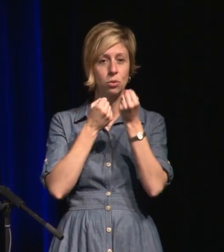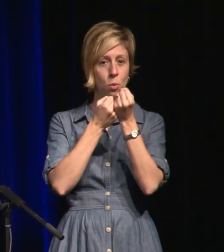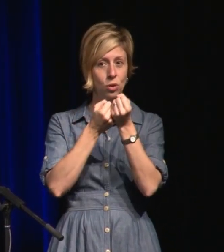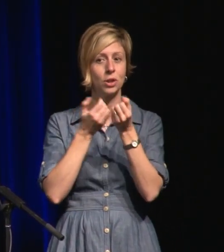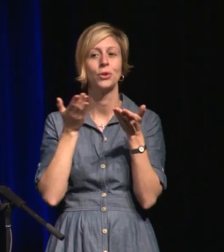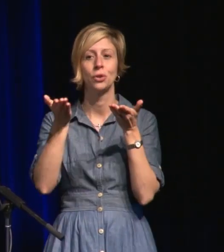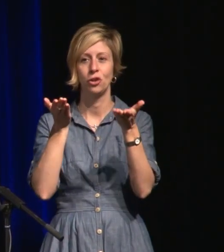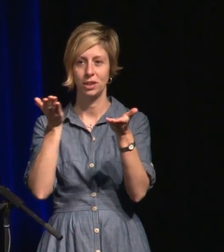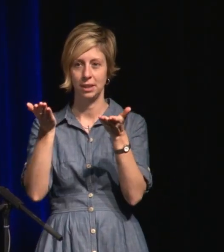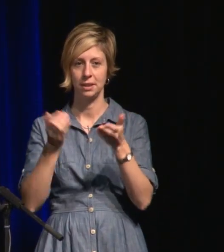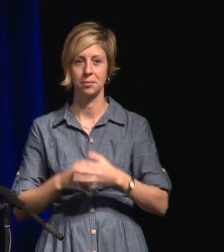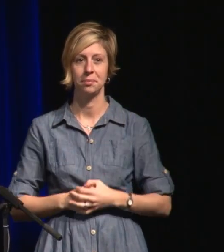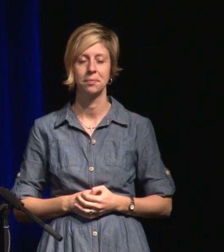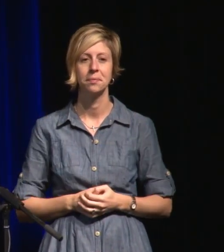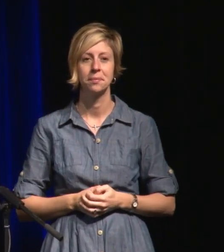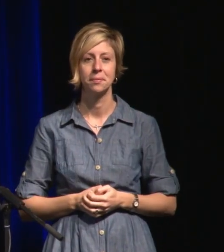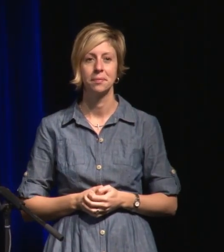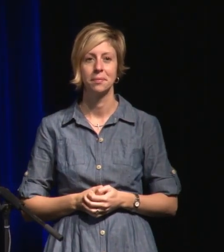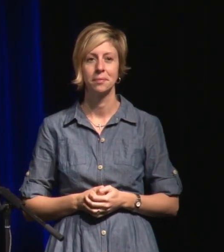Services.